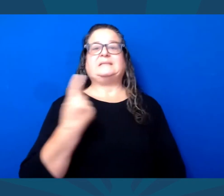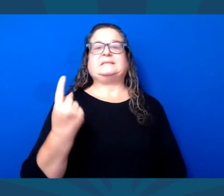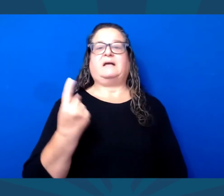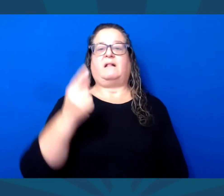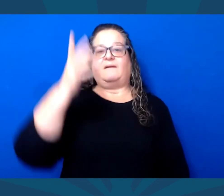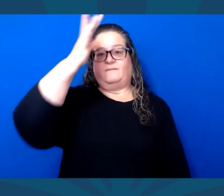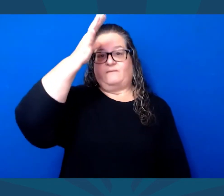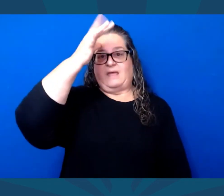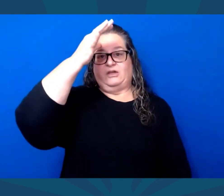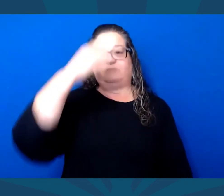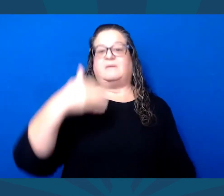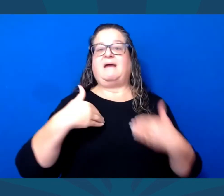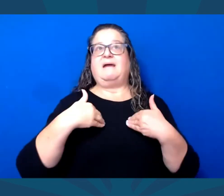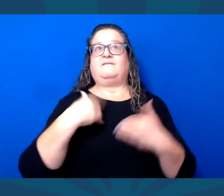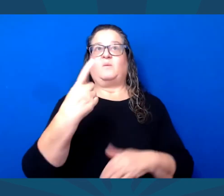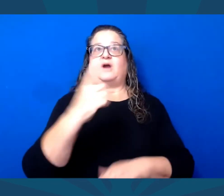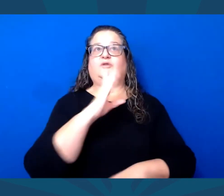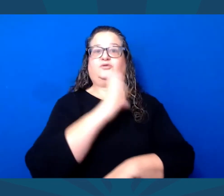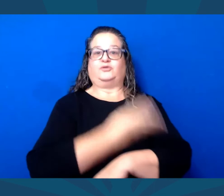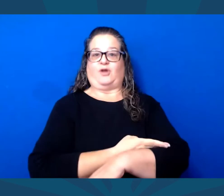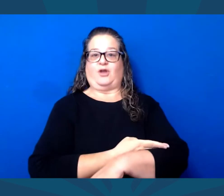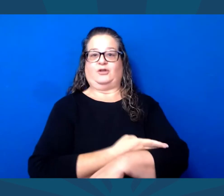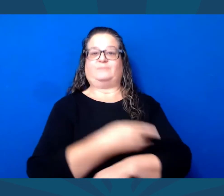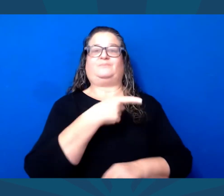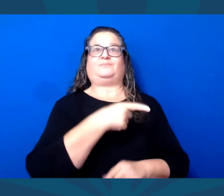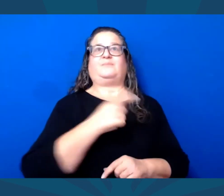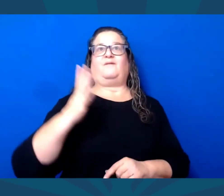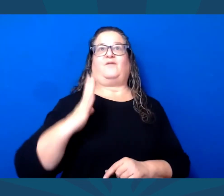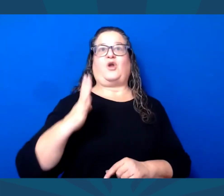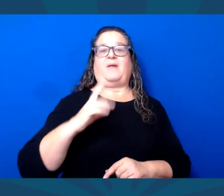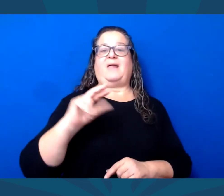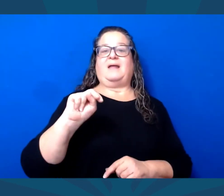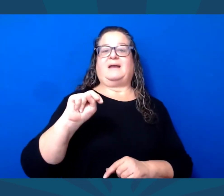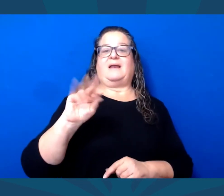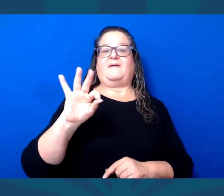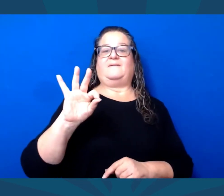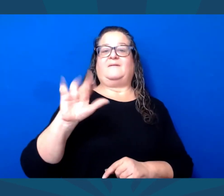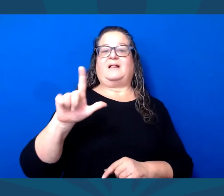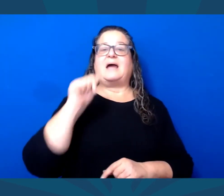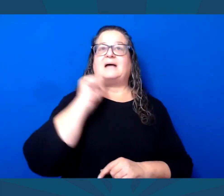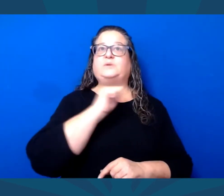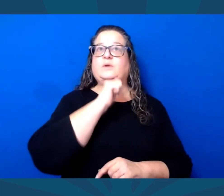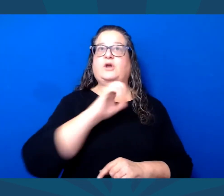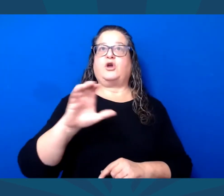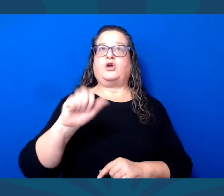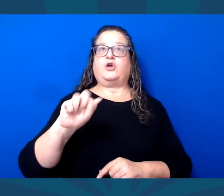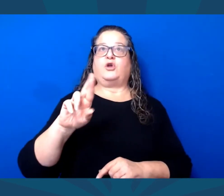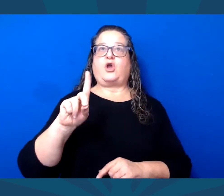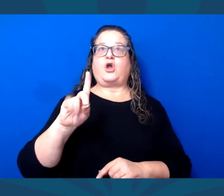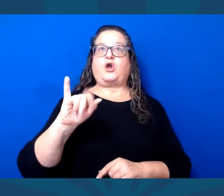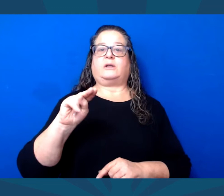Wesley Leasy, single father to his daughter, former NFL Arizona Cardinals